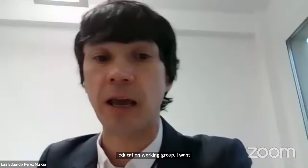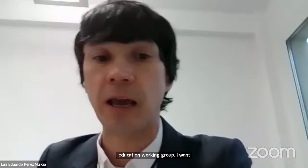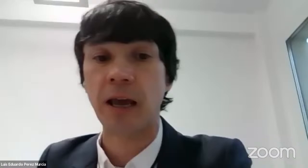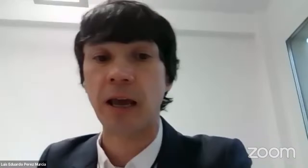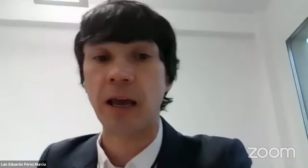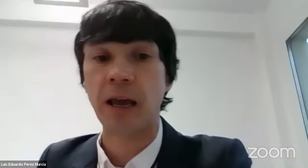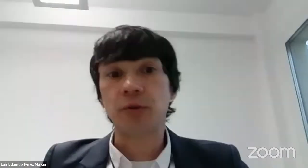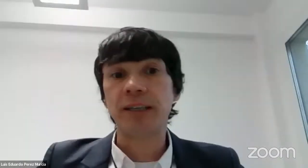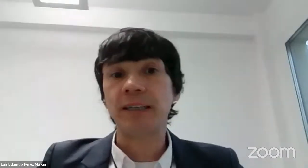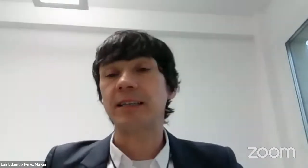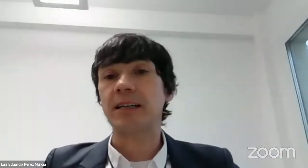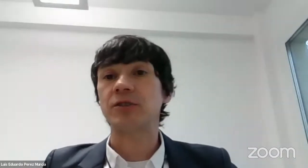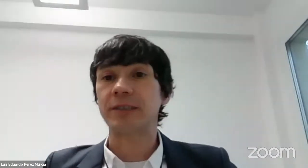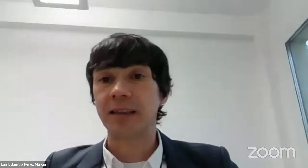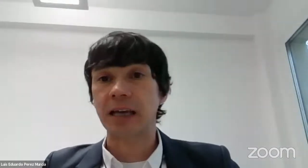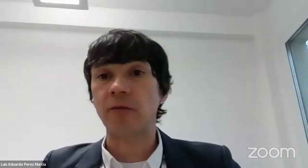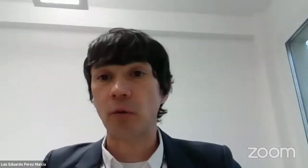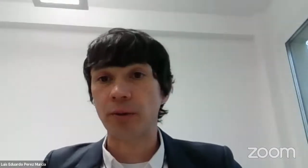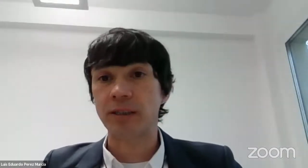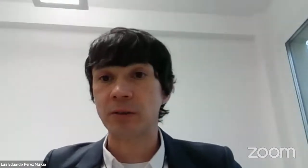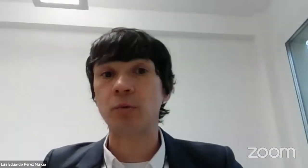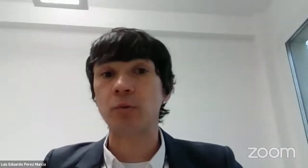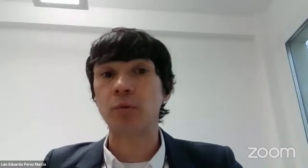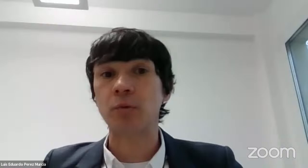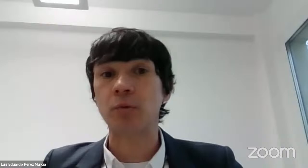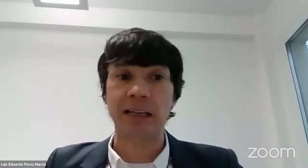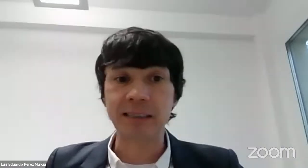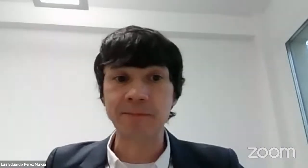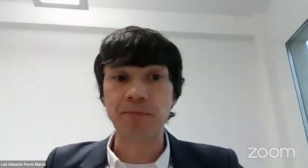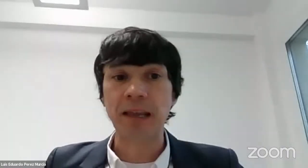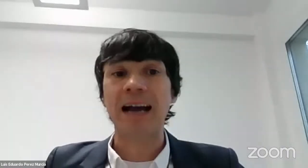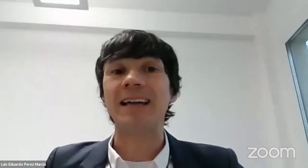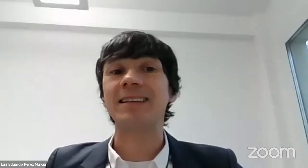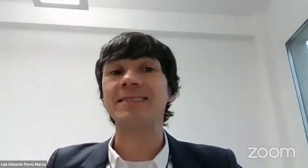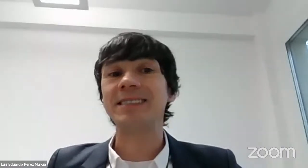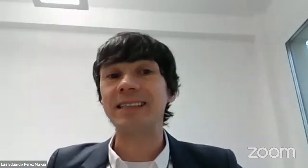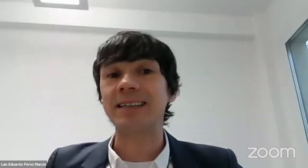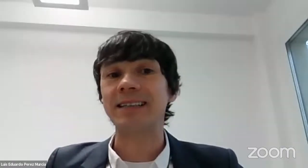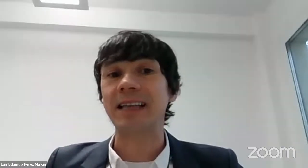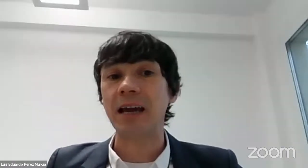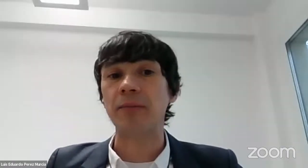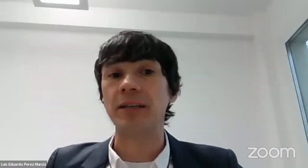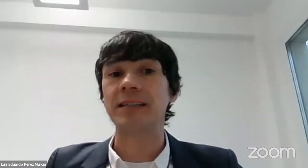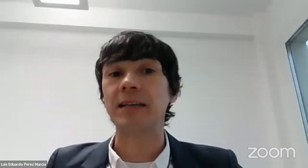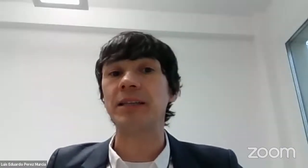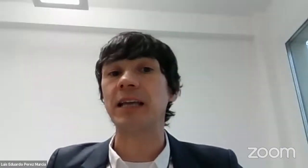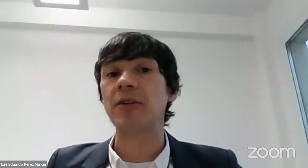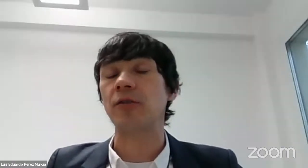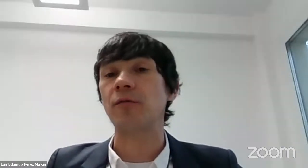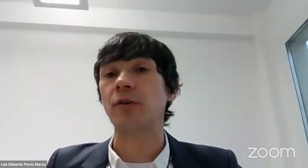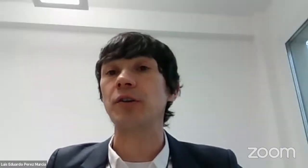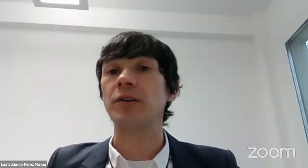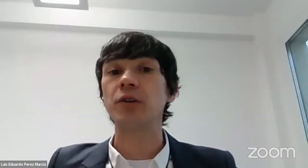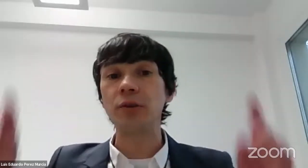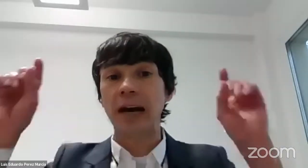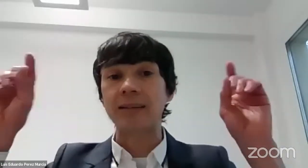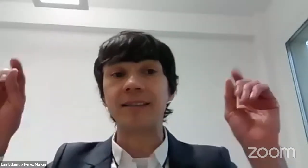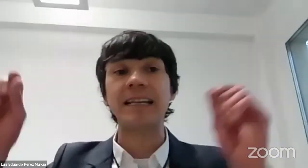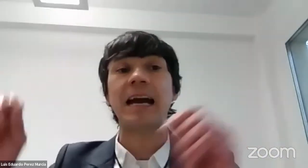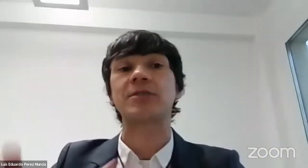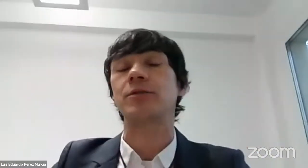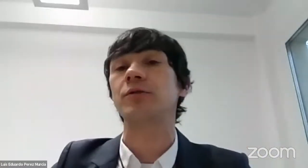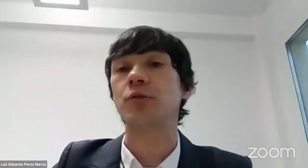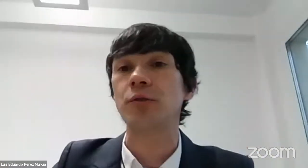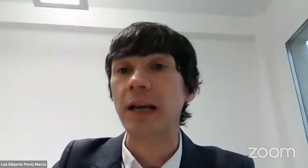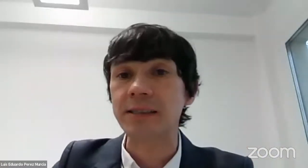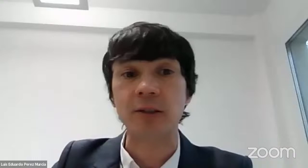the 2023 International Day of Persons with Disabilities. And this year, the theme is an invitation for